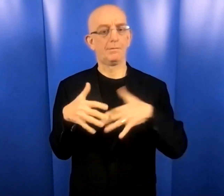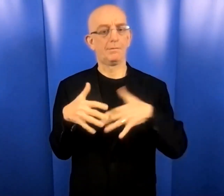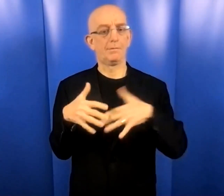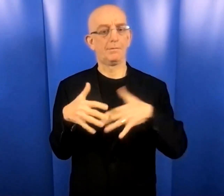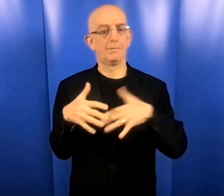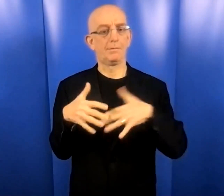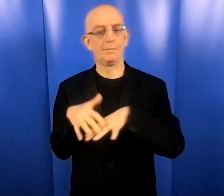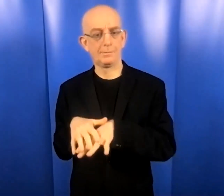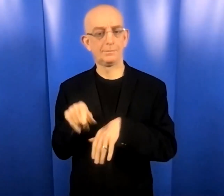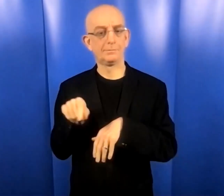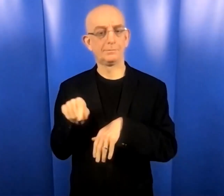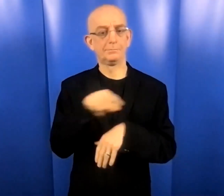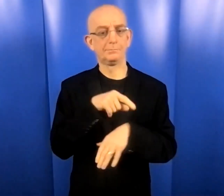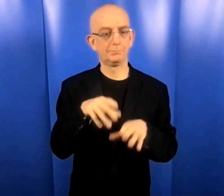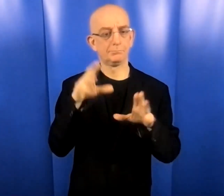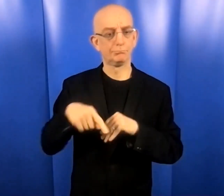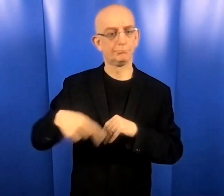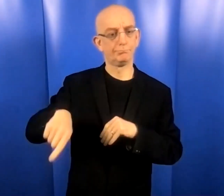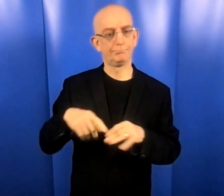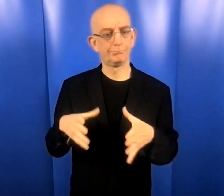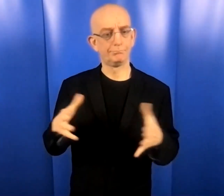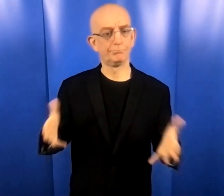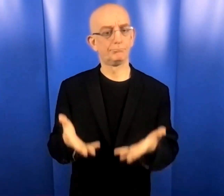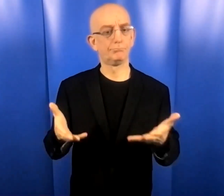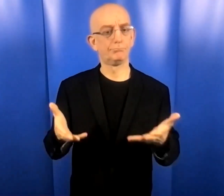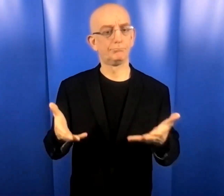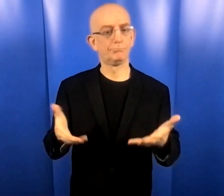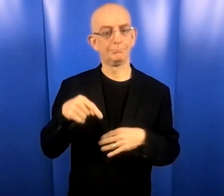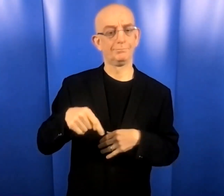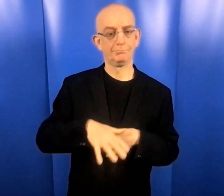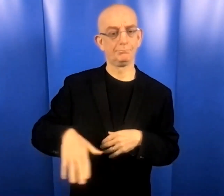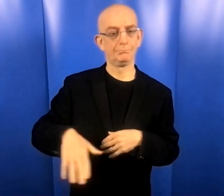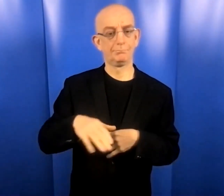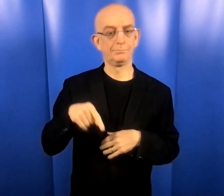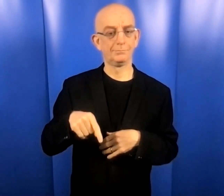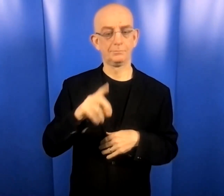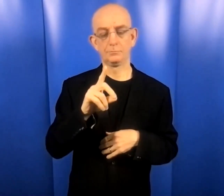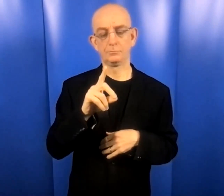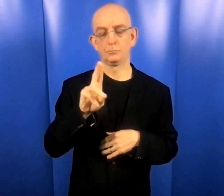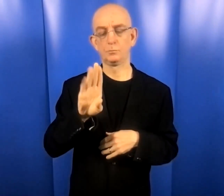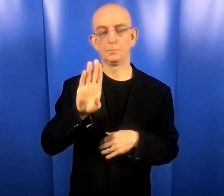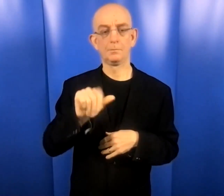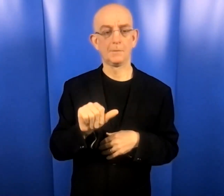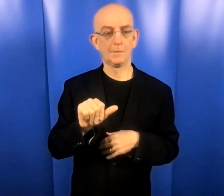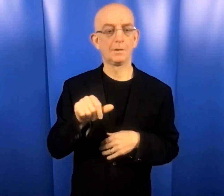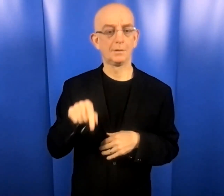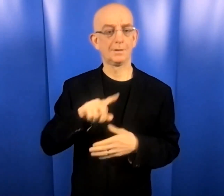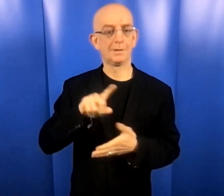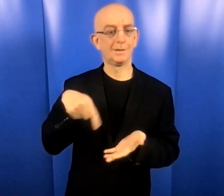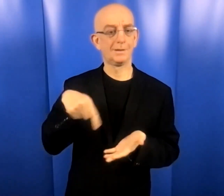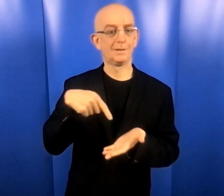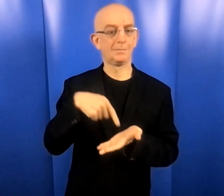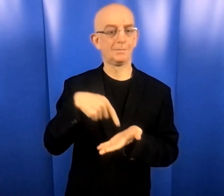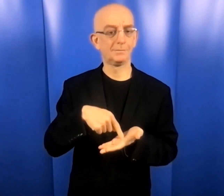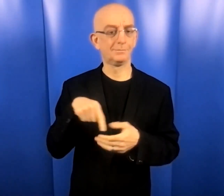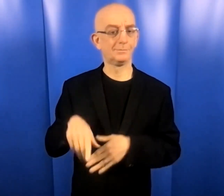schools just here in Juba, in the capital city. But when you go down to the states,